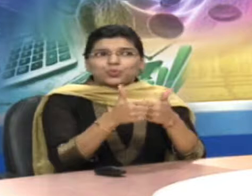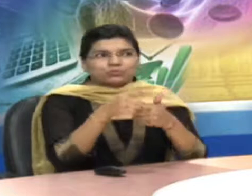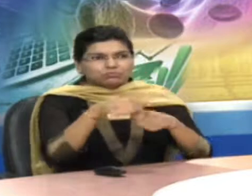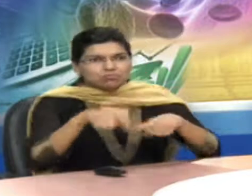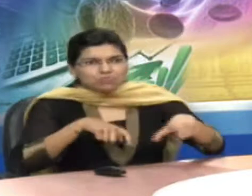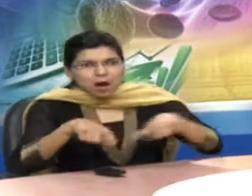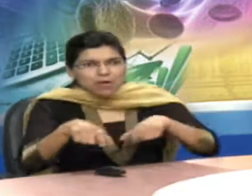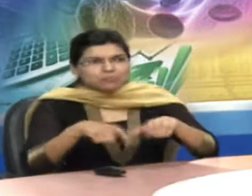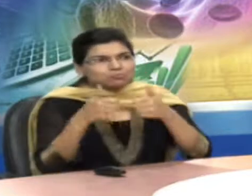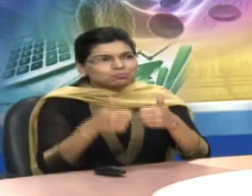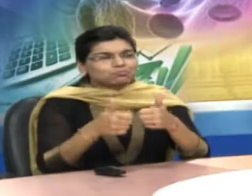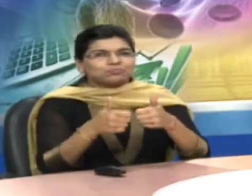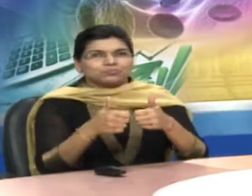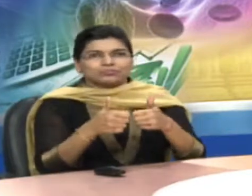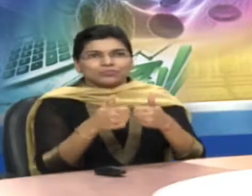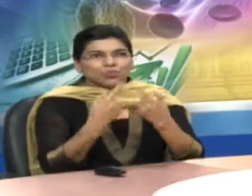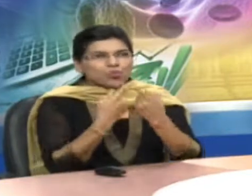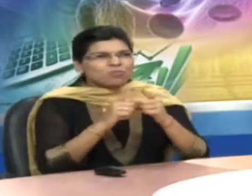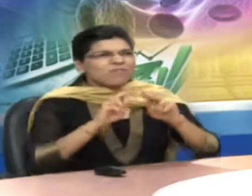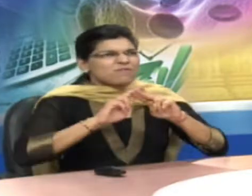"You are a kind manager,